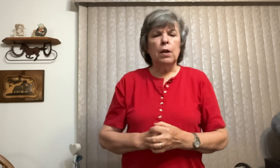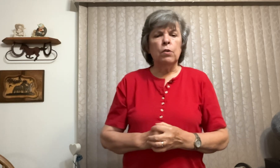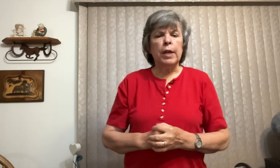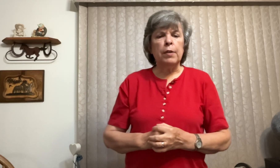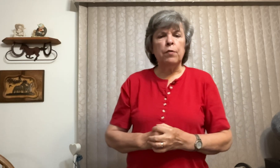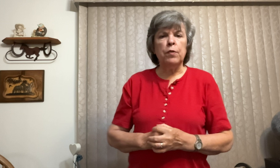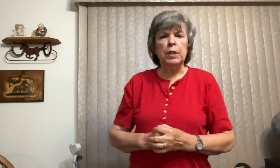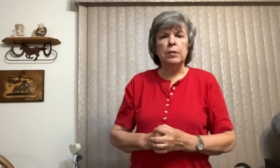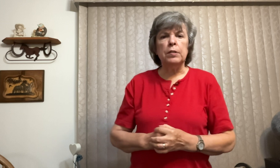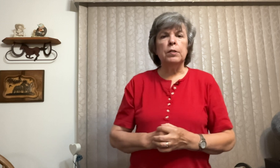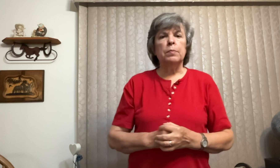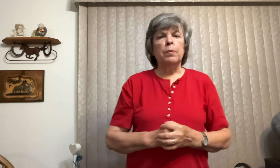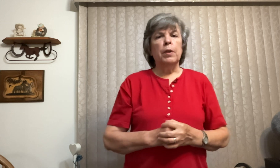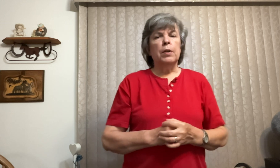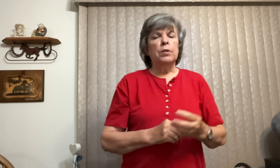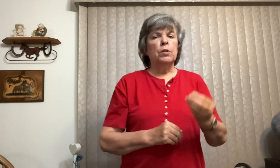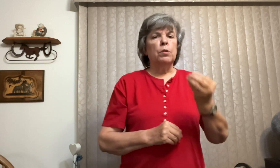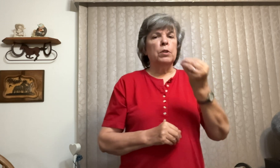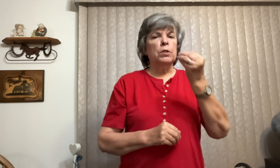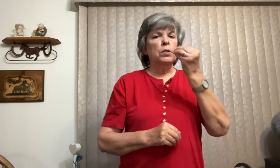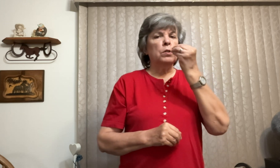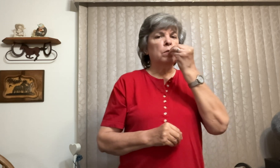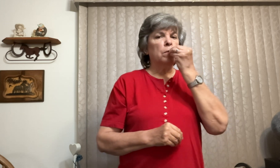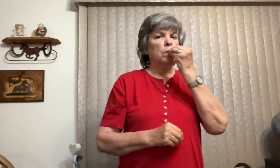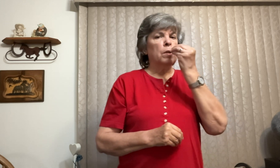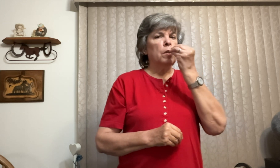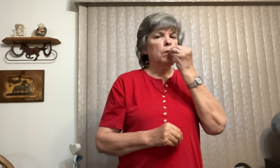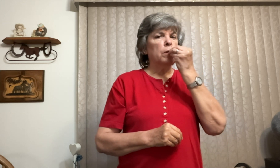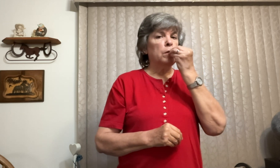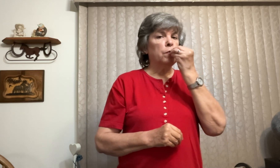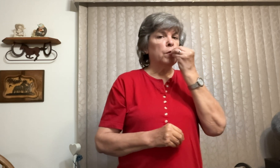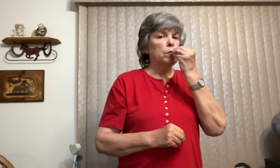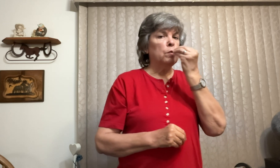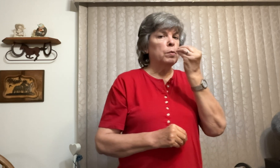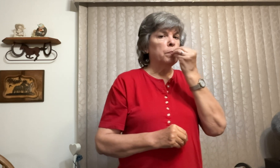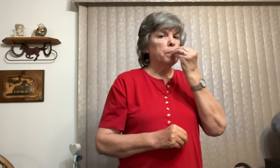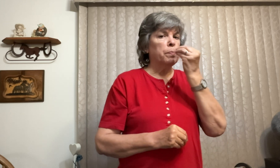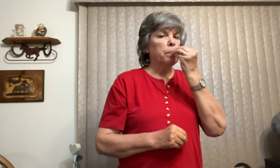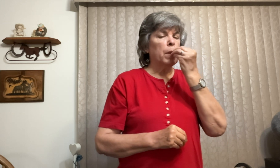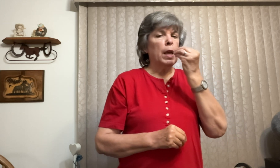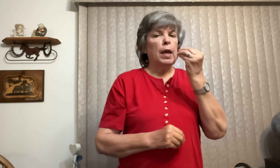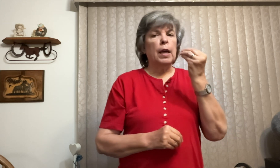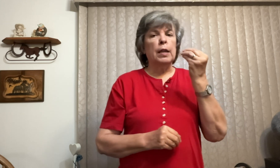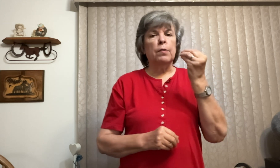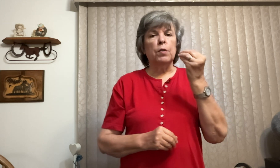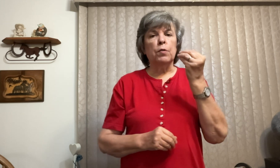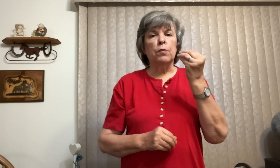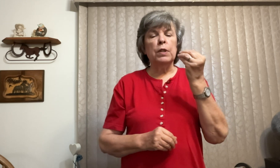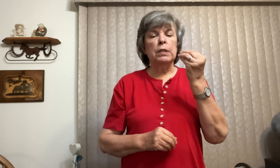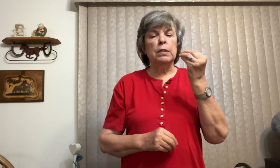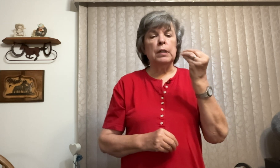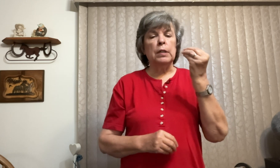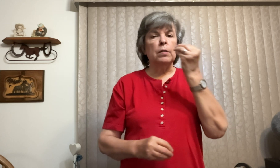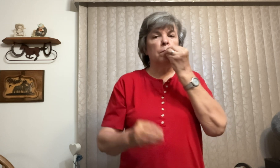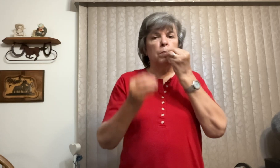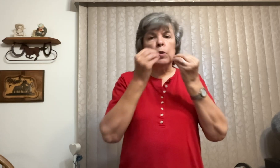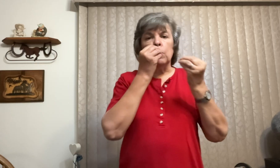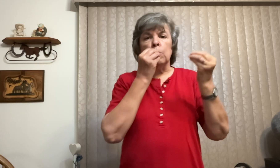Okay, feast. So this is food. And if you're feasting, you want